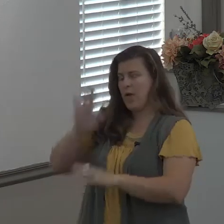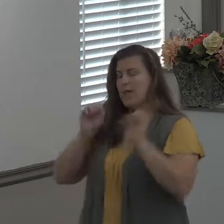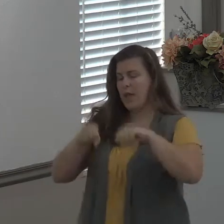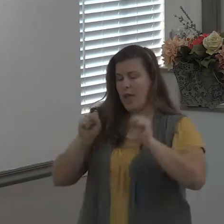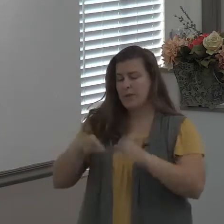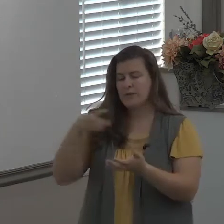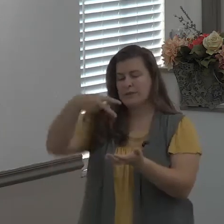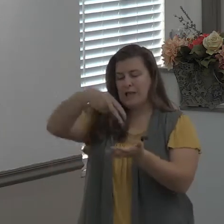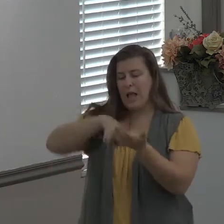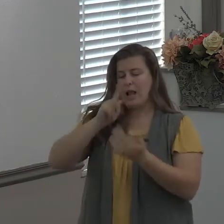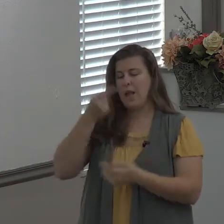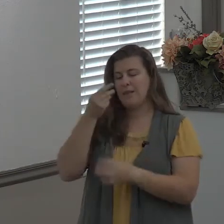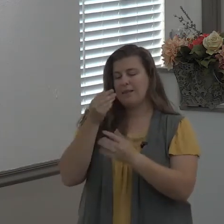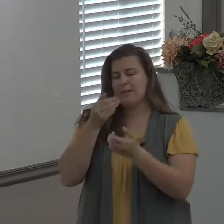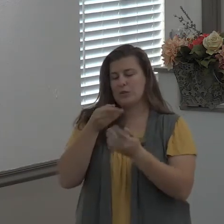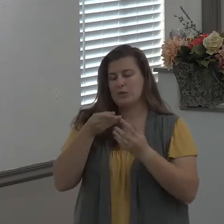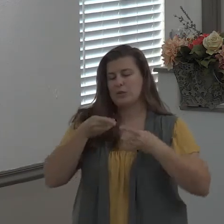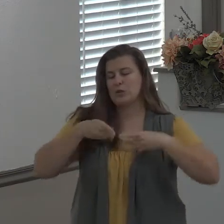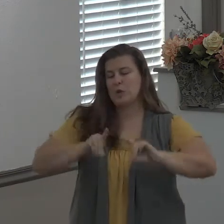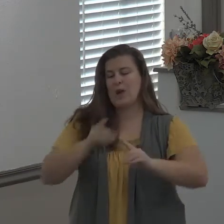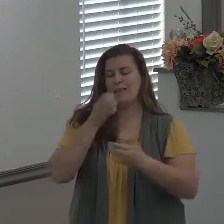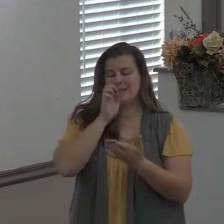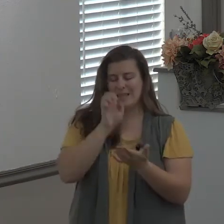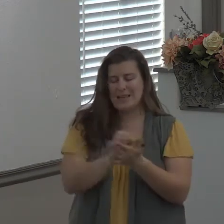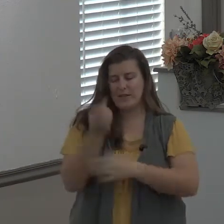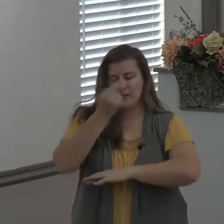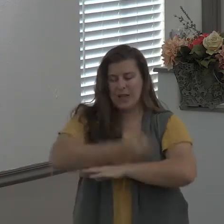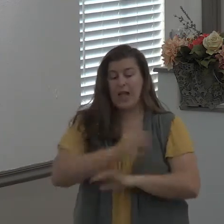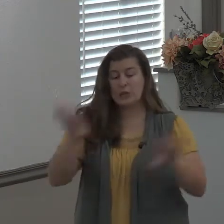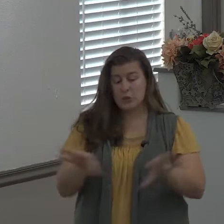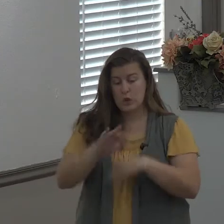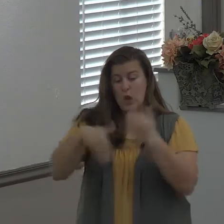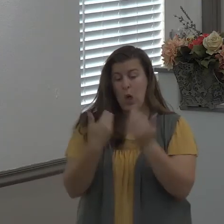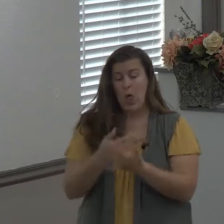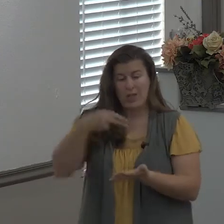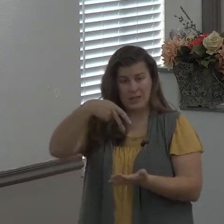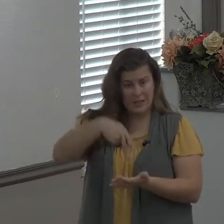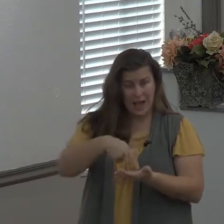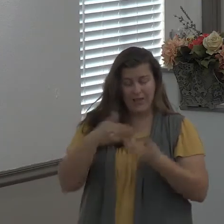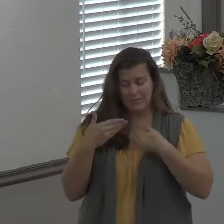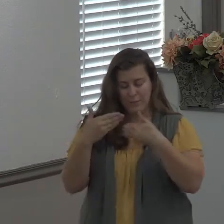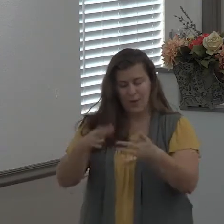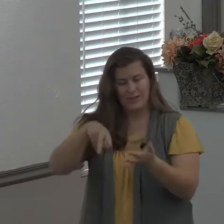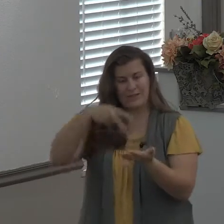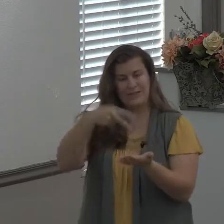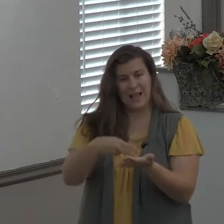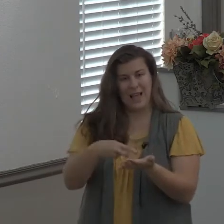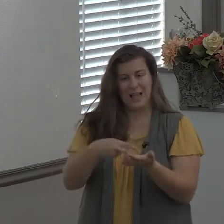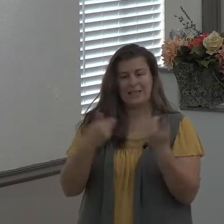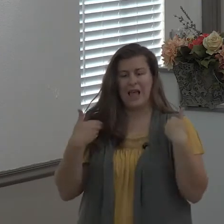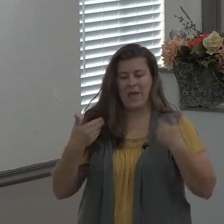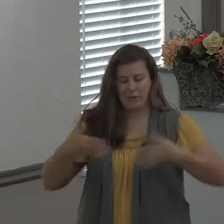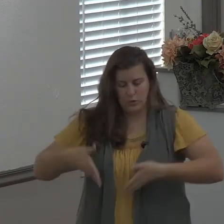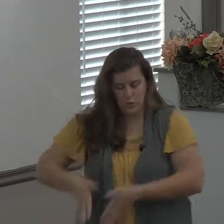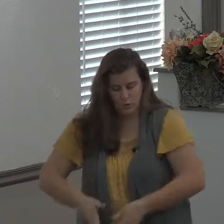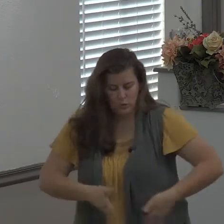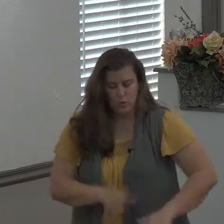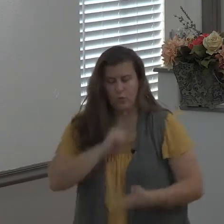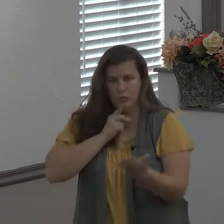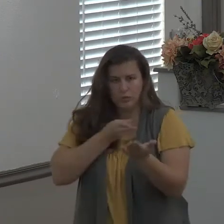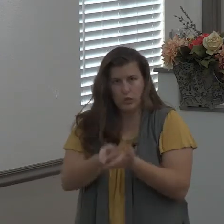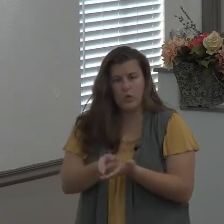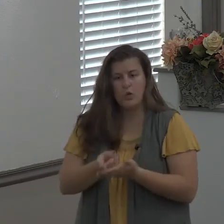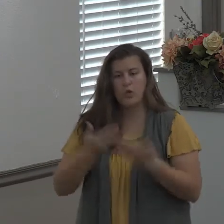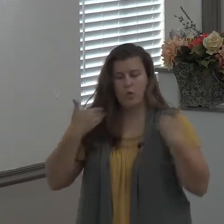unto you the whole armor of God, that ye may be able to withstand in the evil day. And having done all to